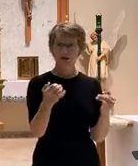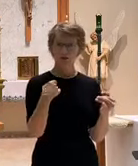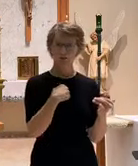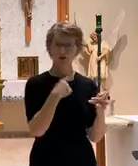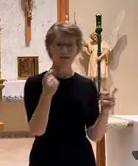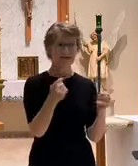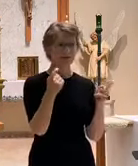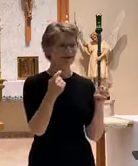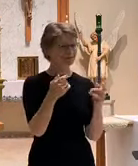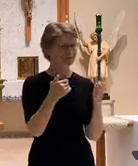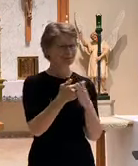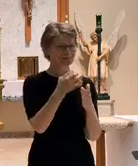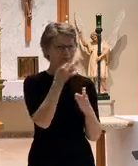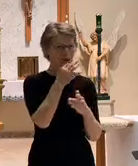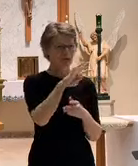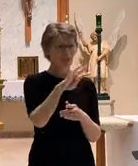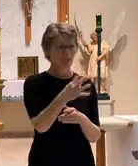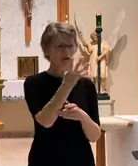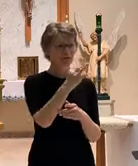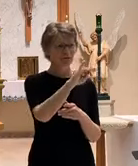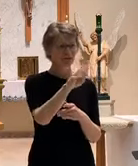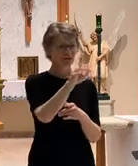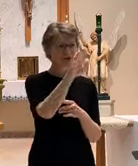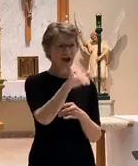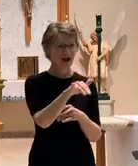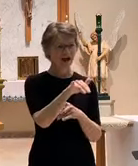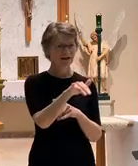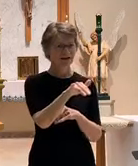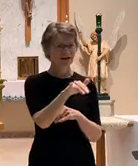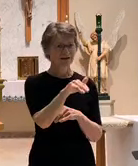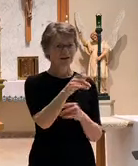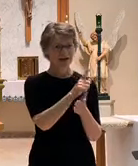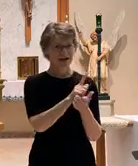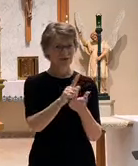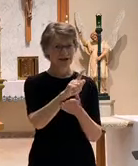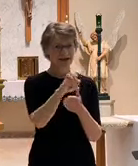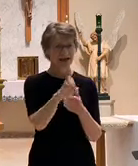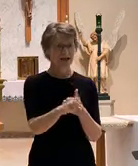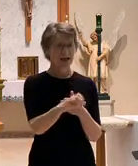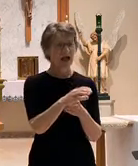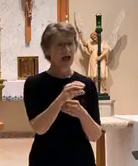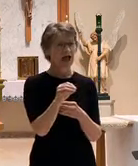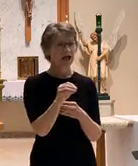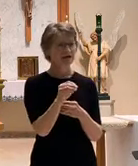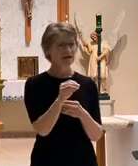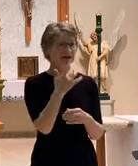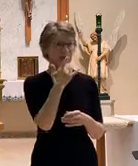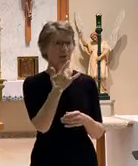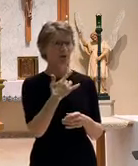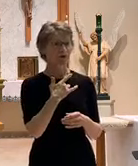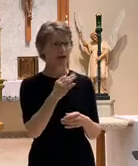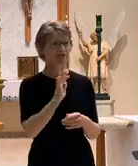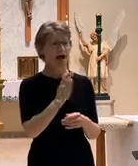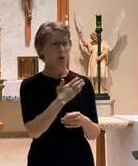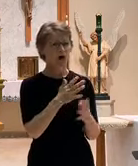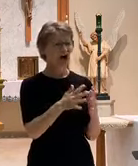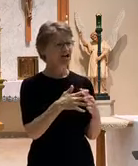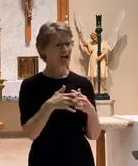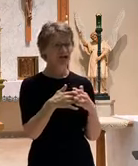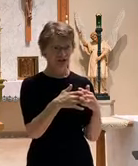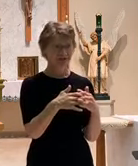4th of July next weekend, and this throughout this next week. And it's the birthday of our nation, isn't